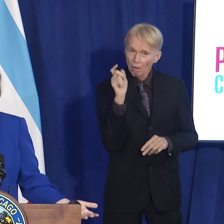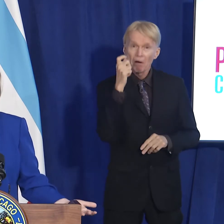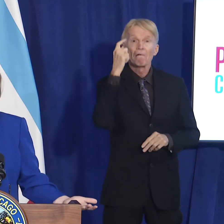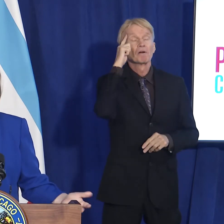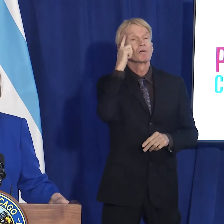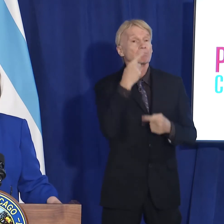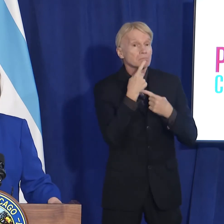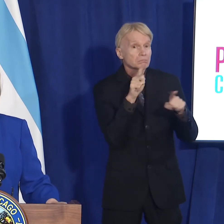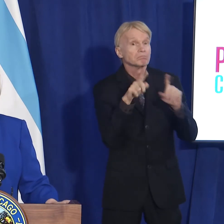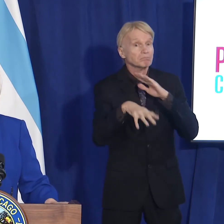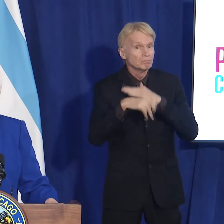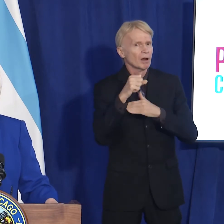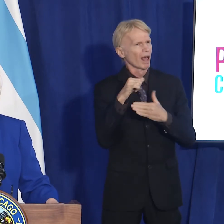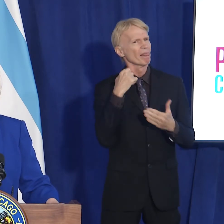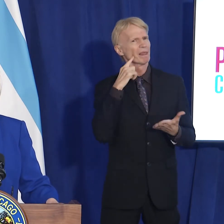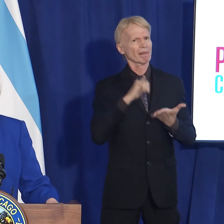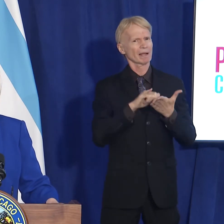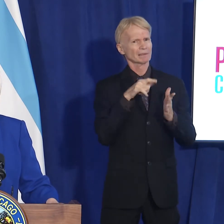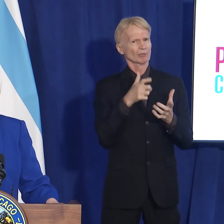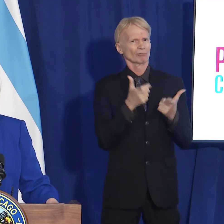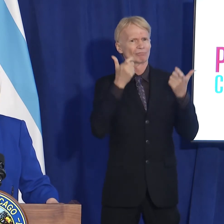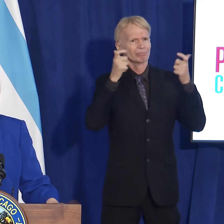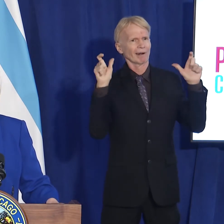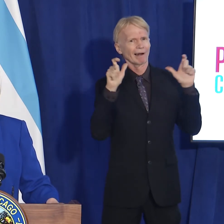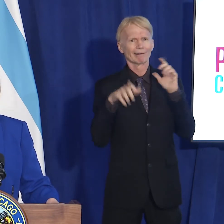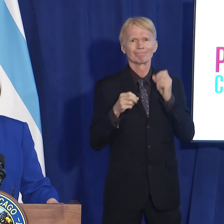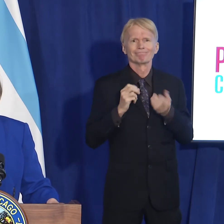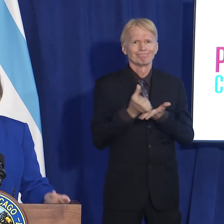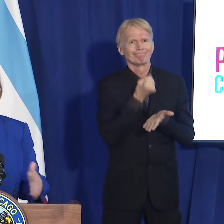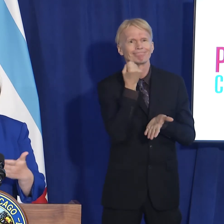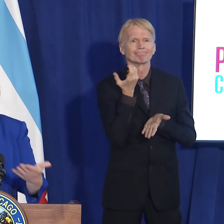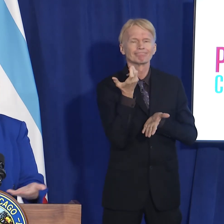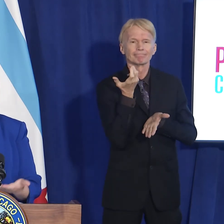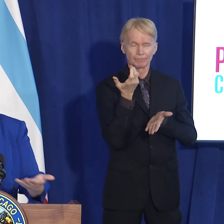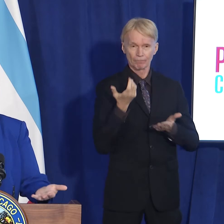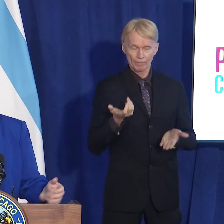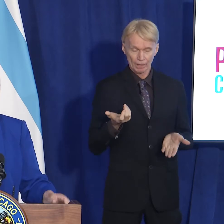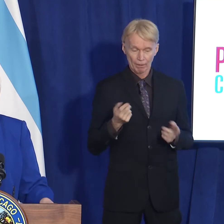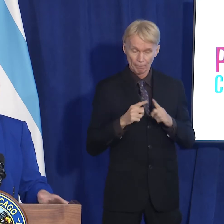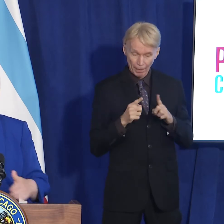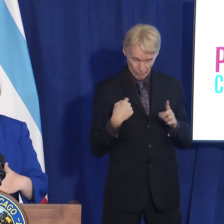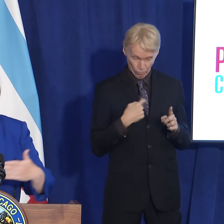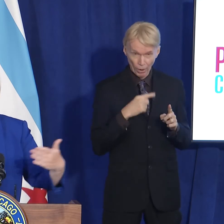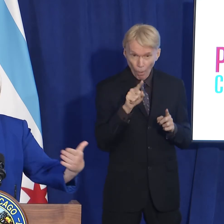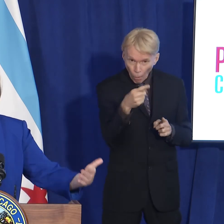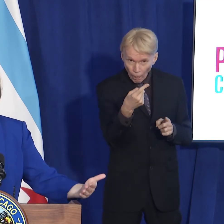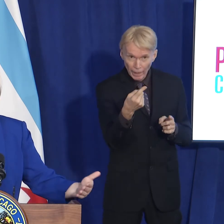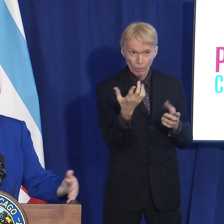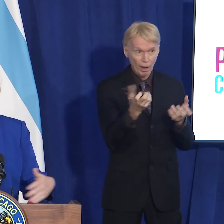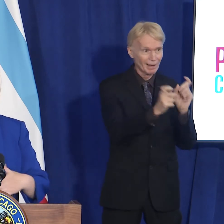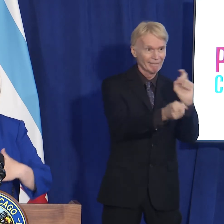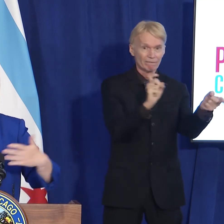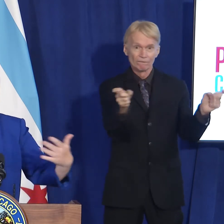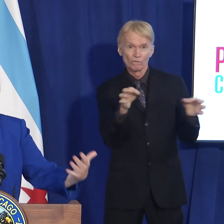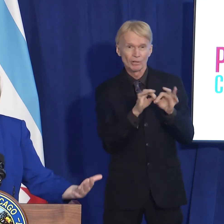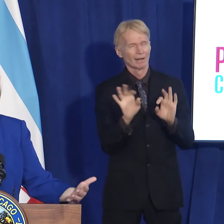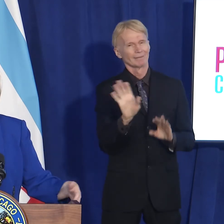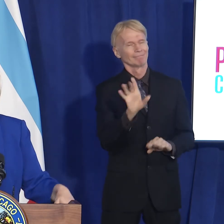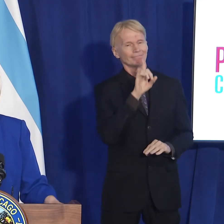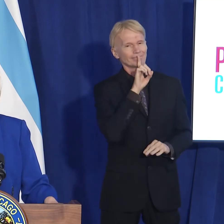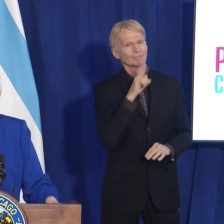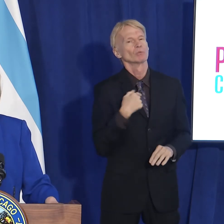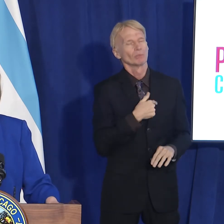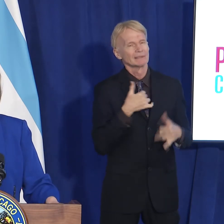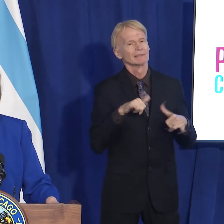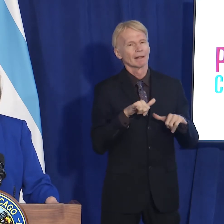I do think it's potentially a big deal. We are not just, focused on incentives. As you heard, we're really changing our programming, working